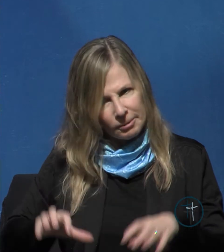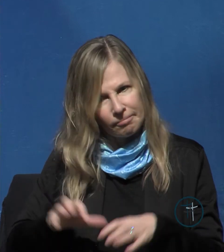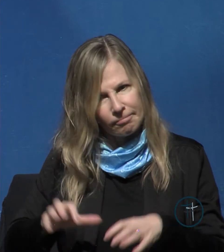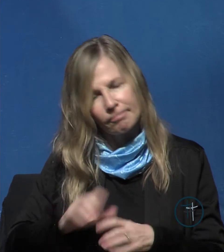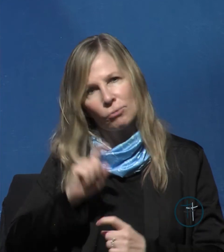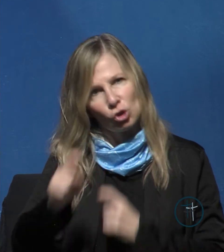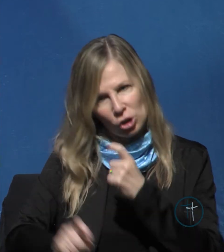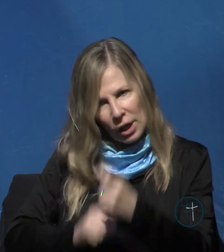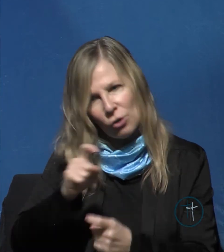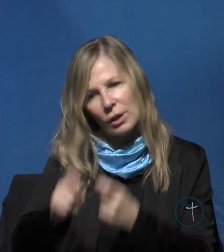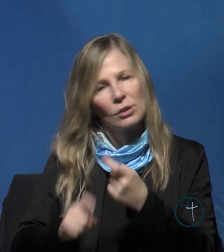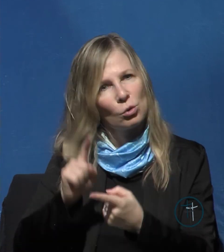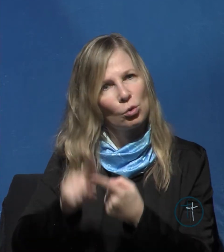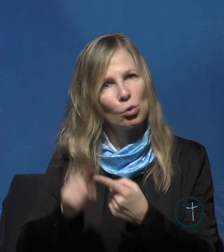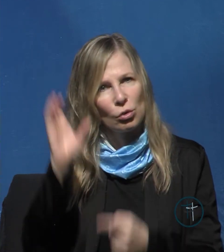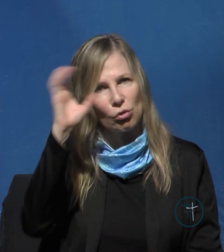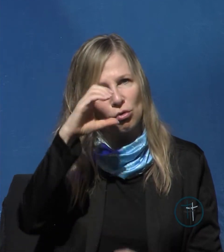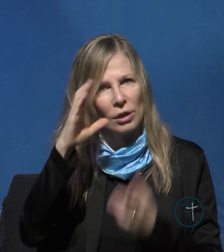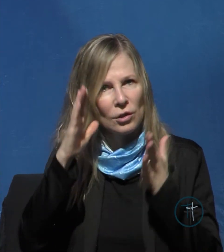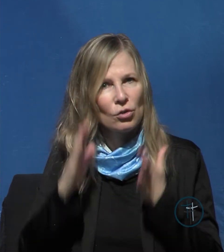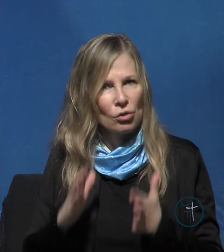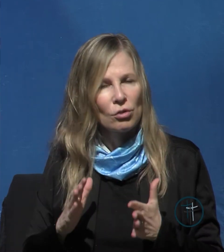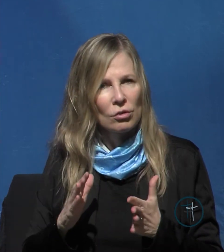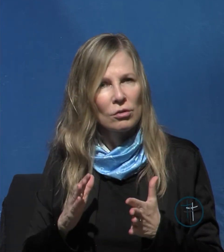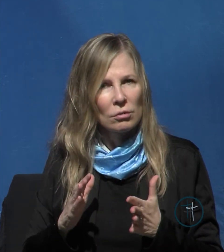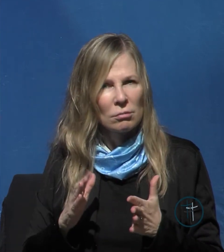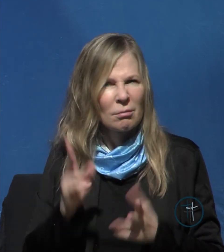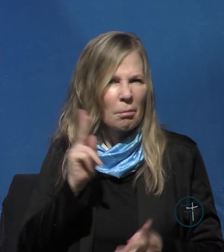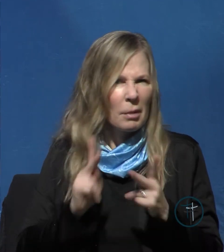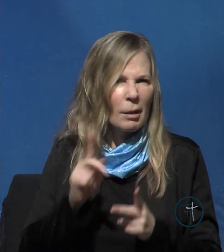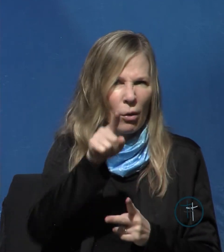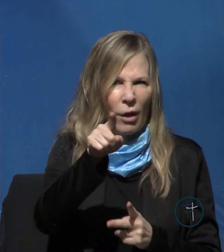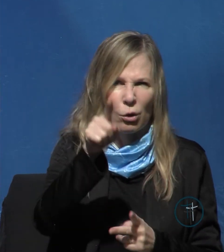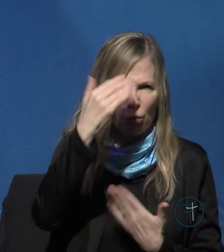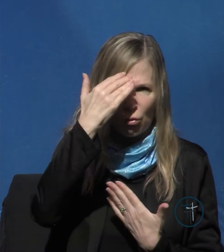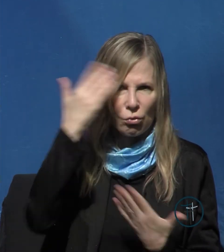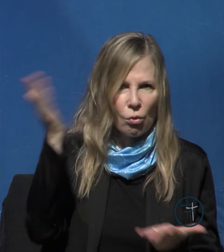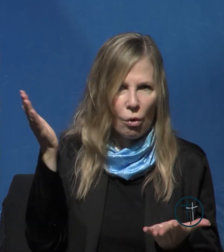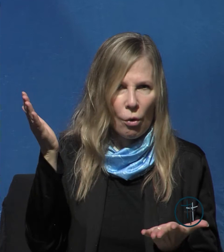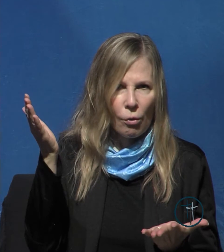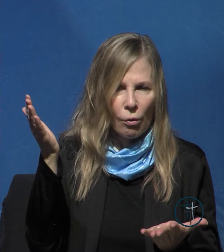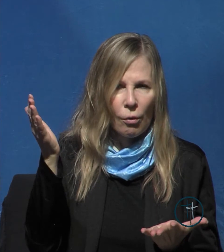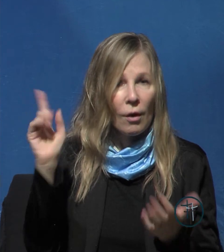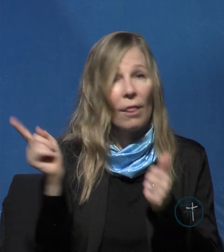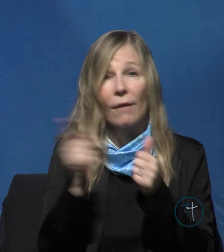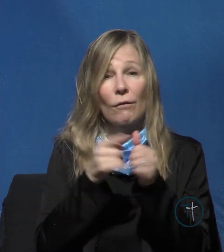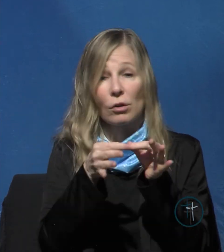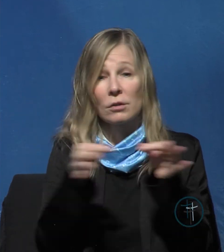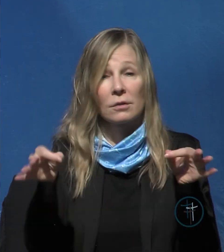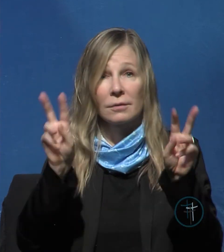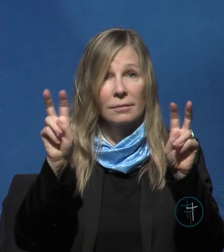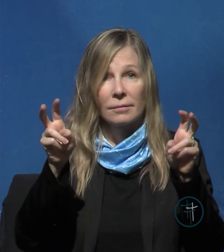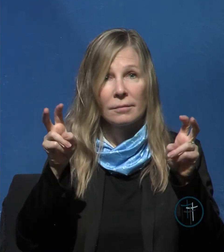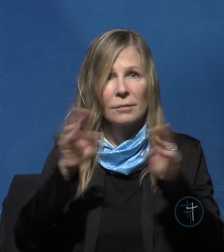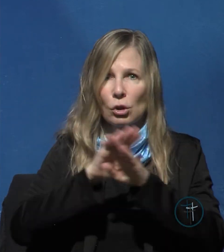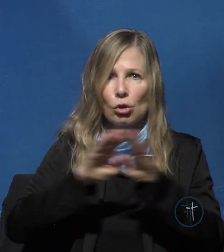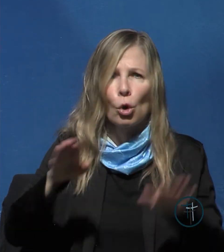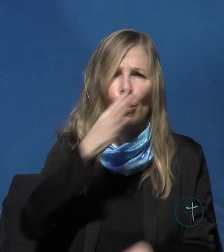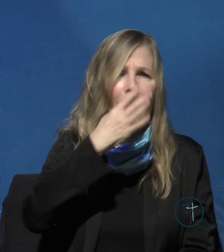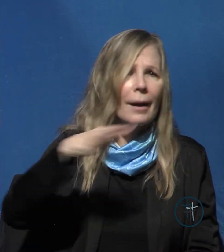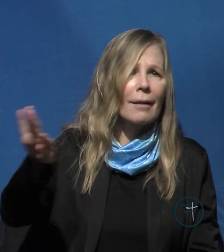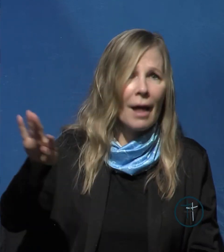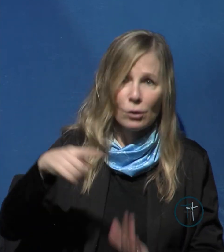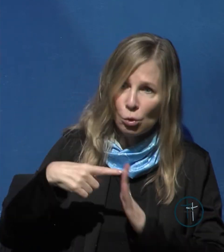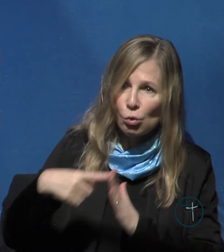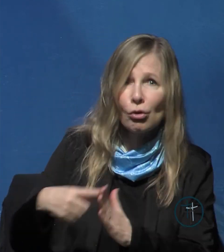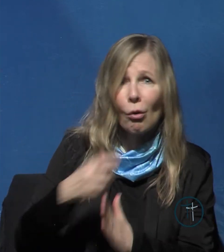strangers. Verse 2 is stated in a negative way, but it's a clear directive. Do not neglect to show hospitality to